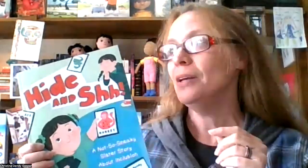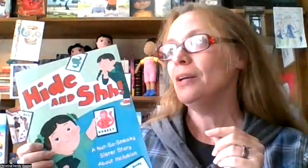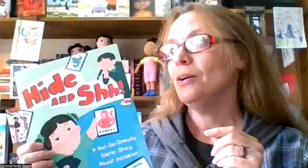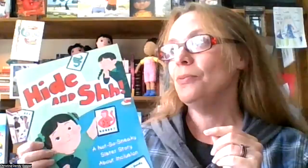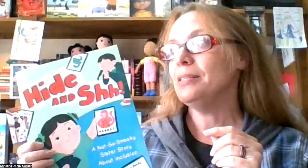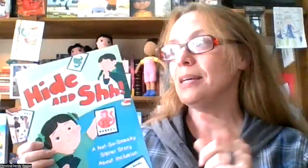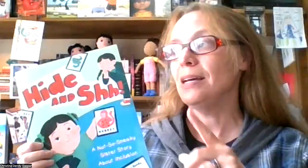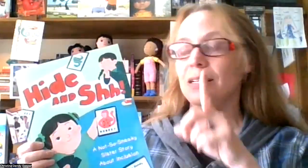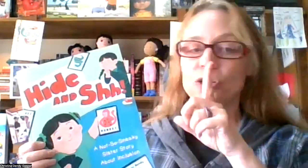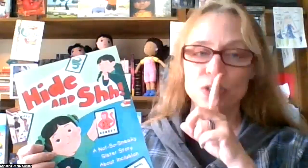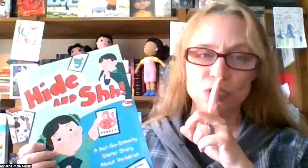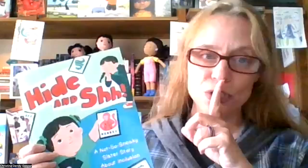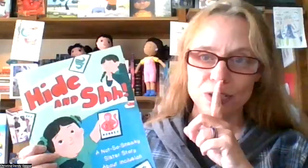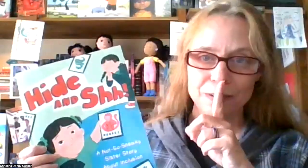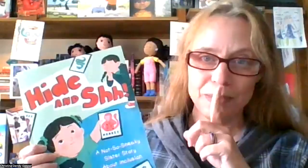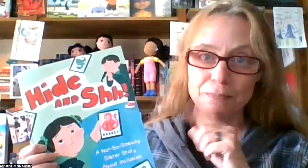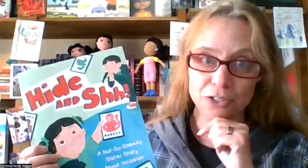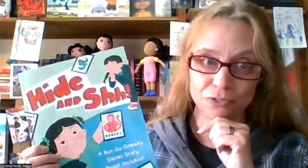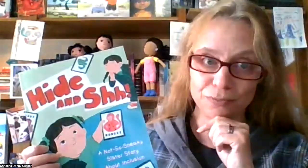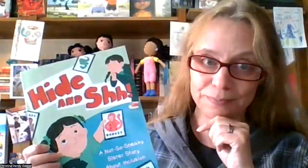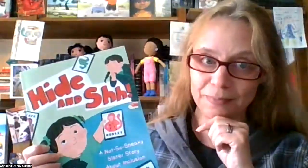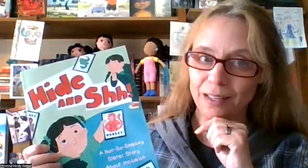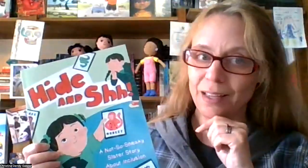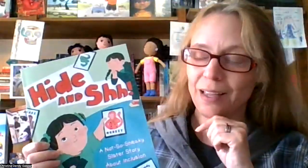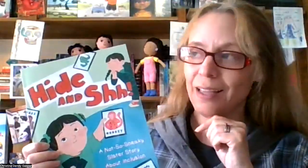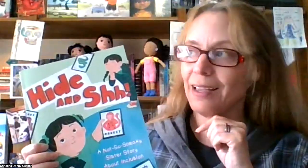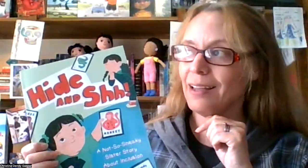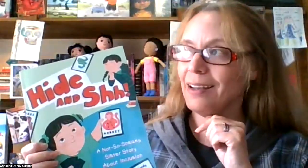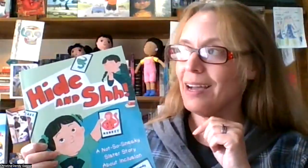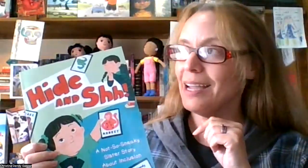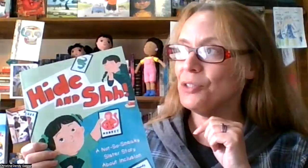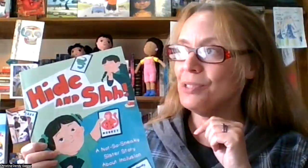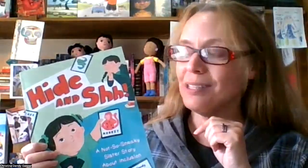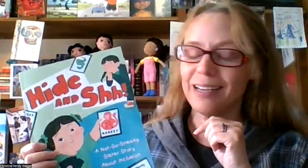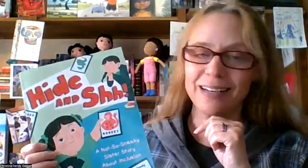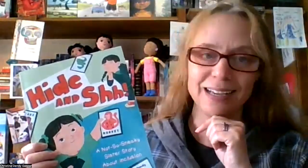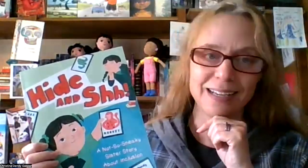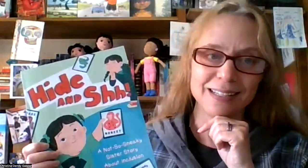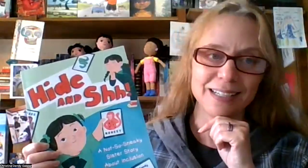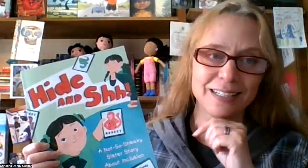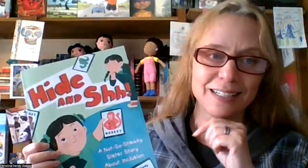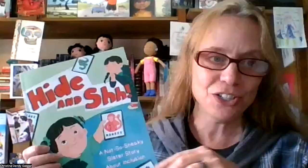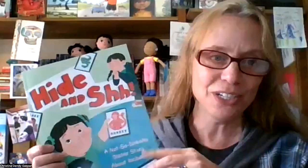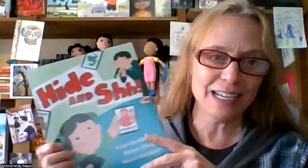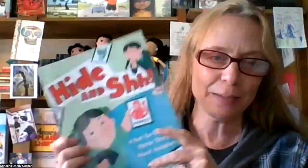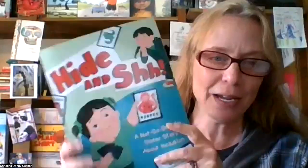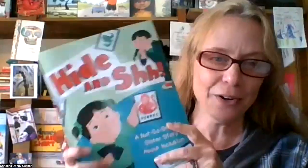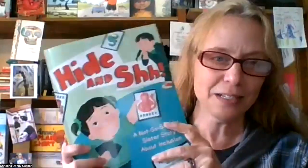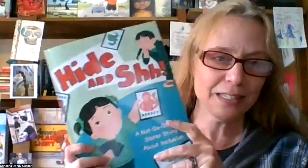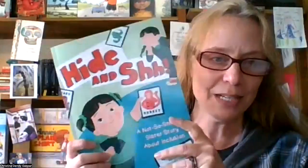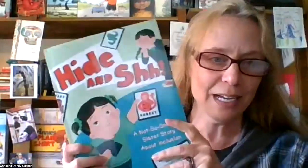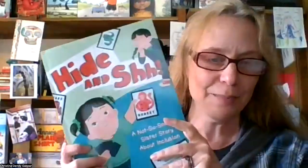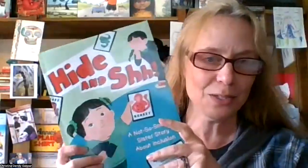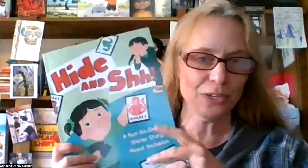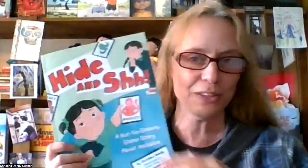remember we said, shh, be a mushroom. And I used that as a teacher and as a